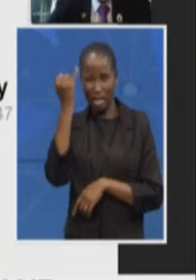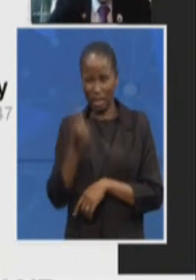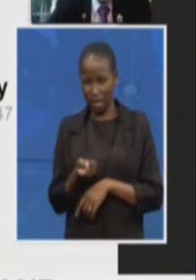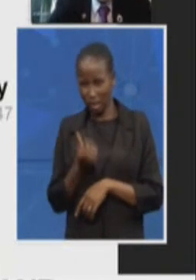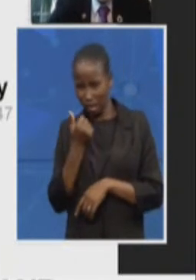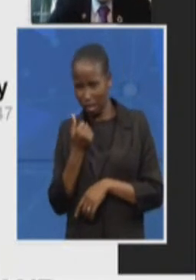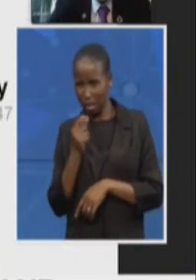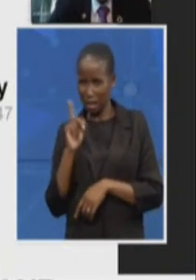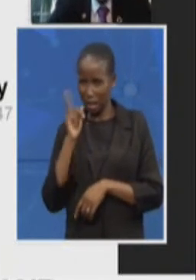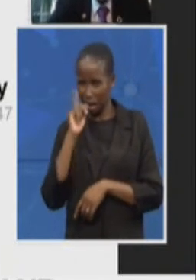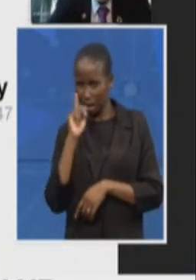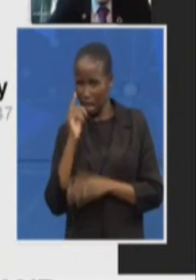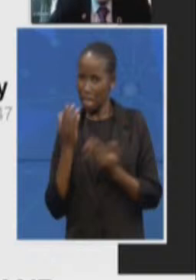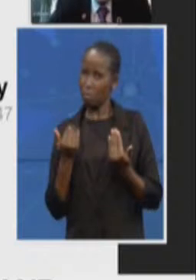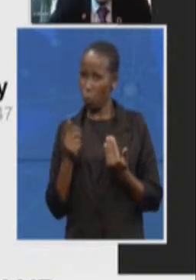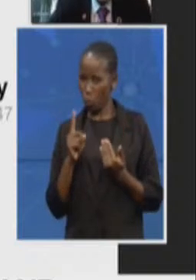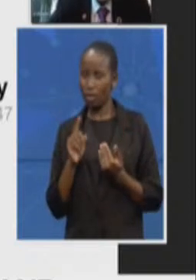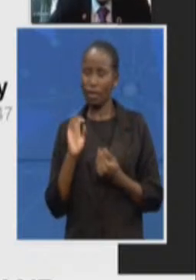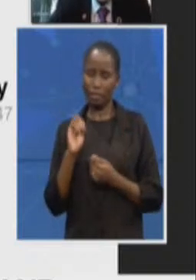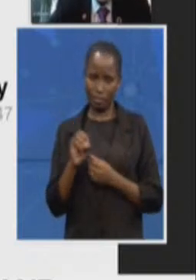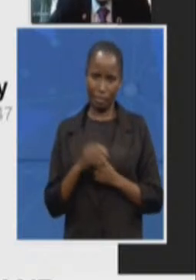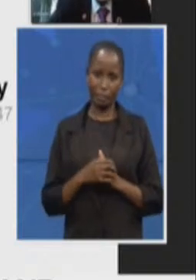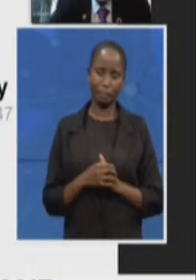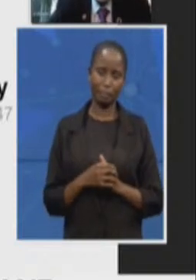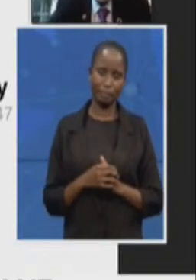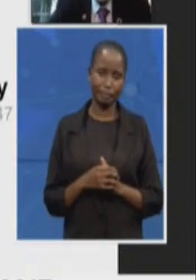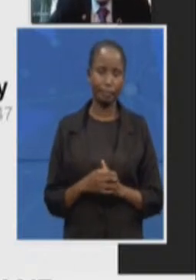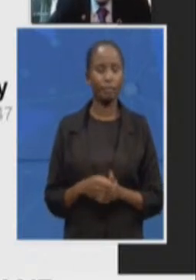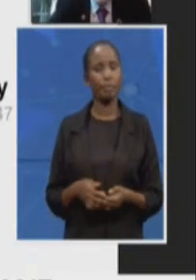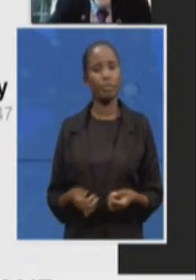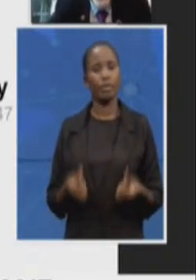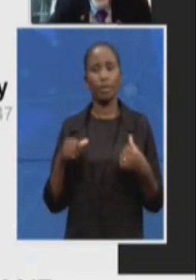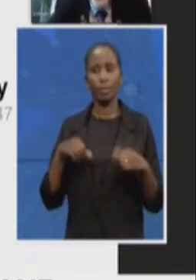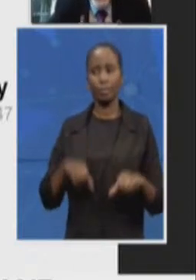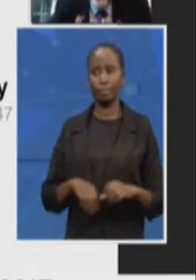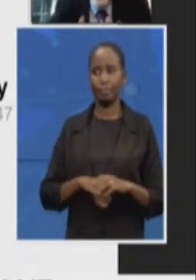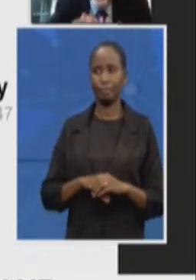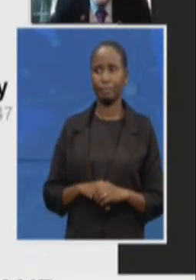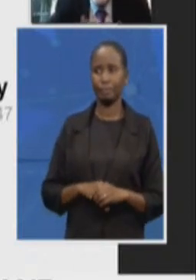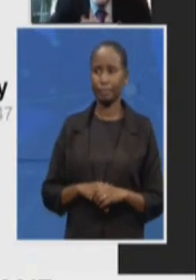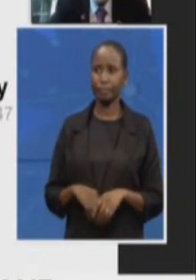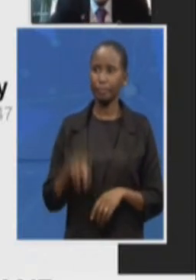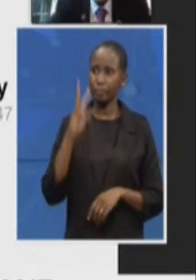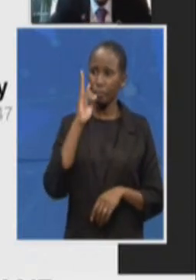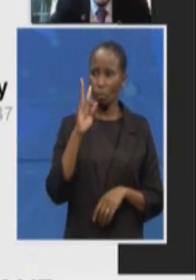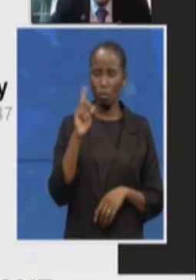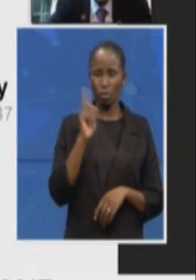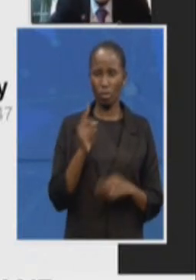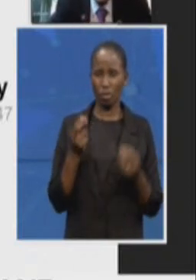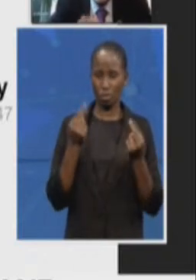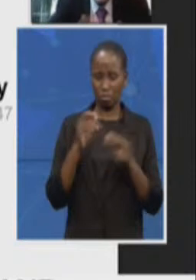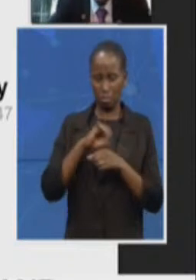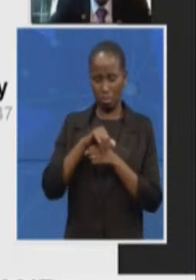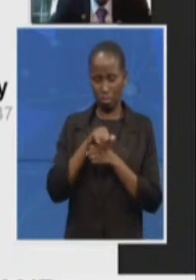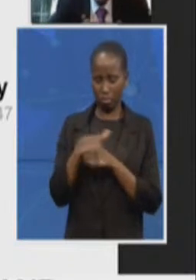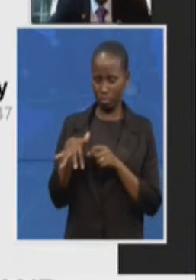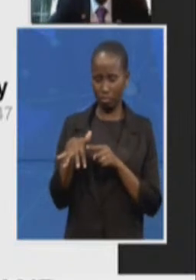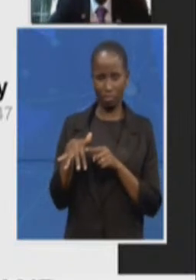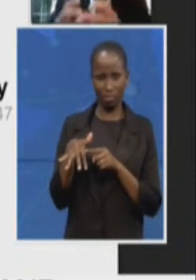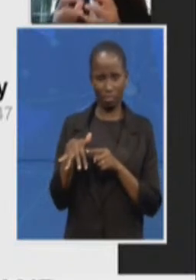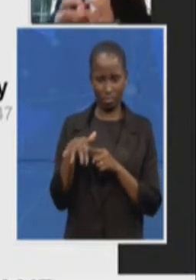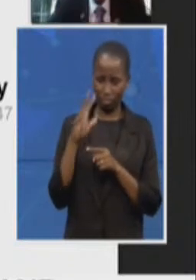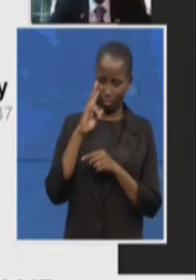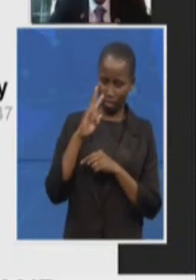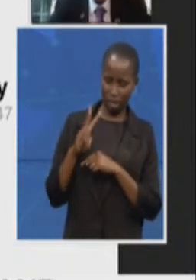So when we look at this particular new variant, we can we don't know much about